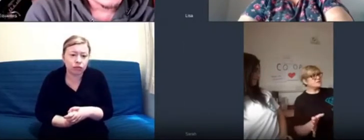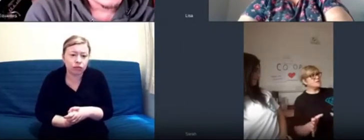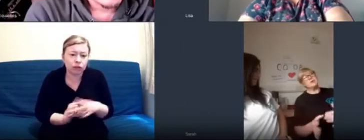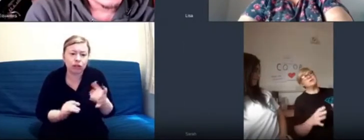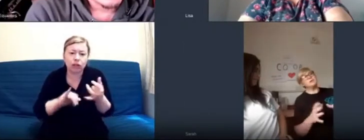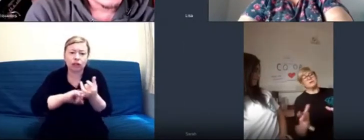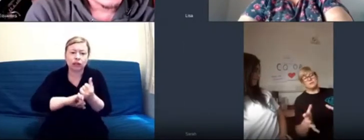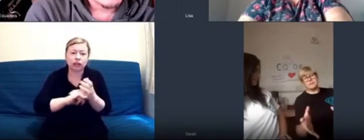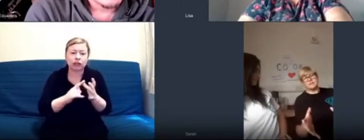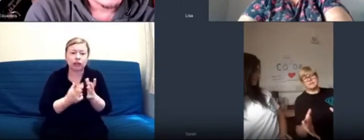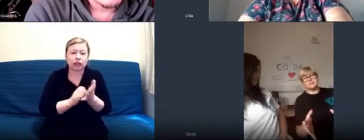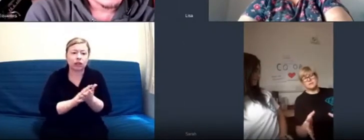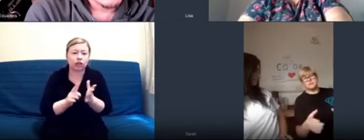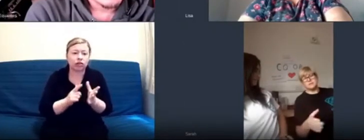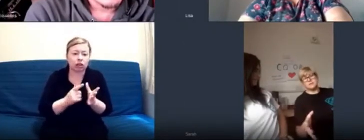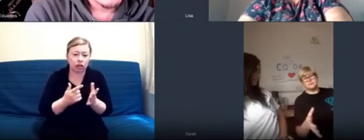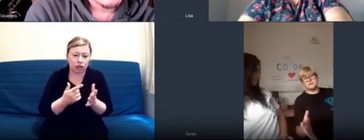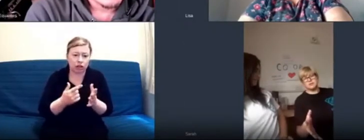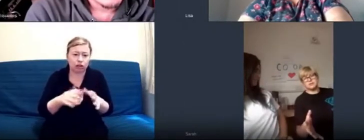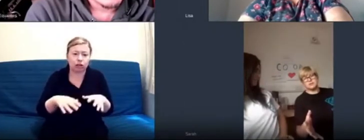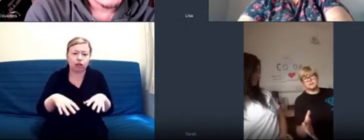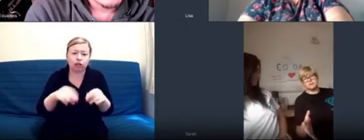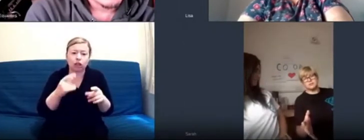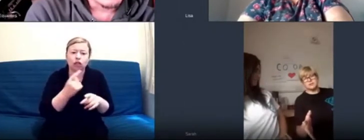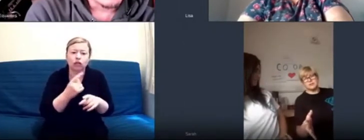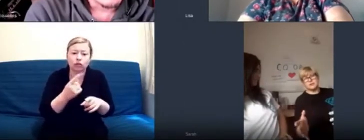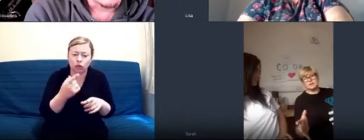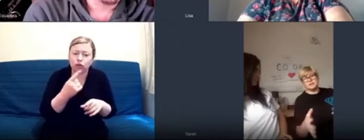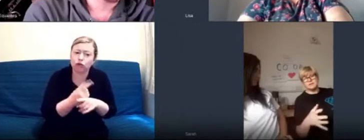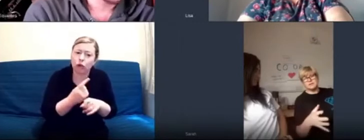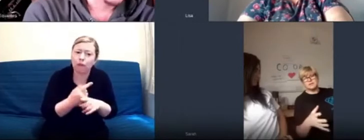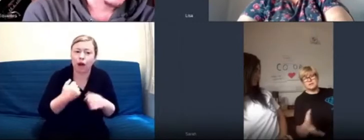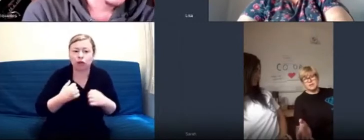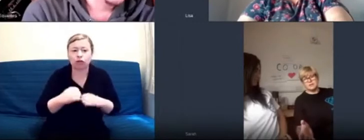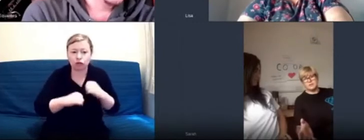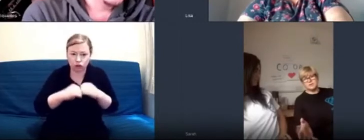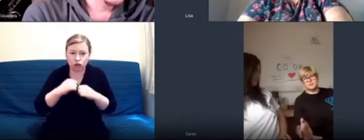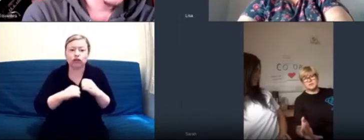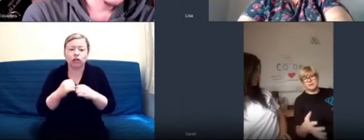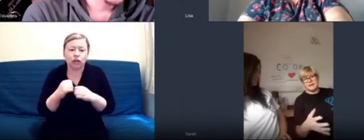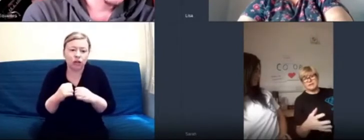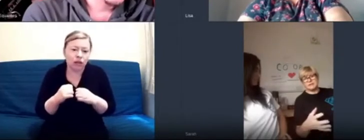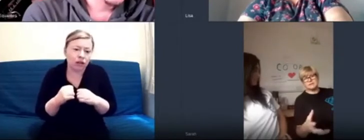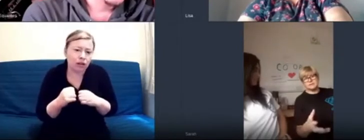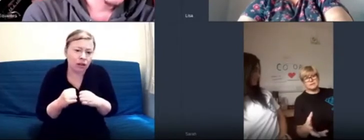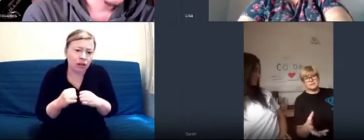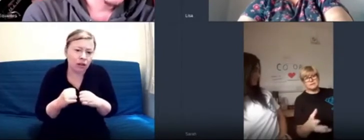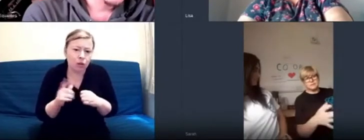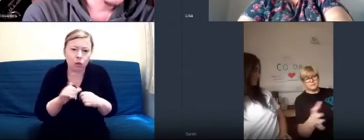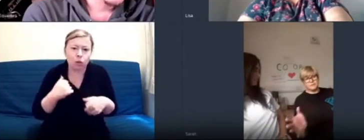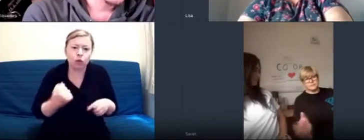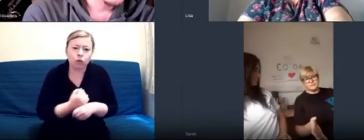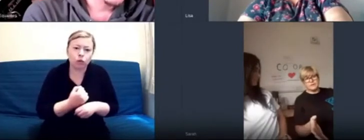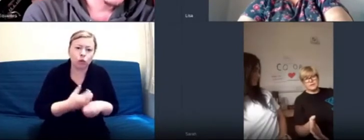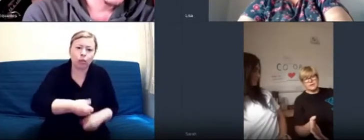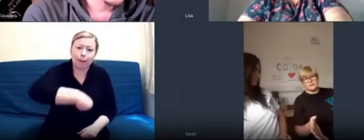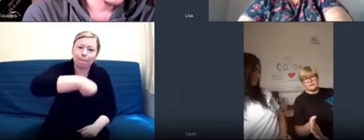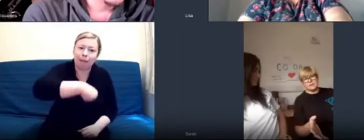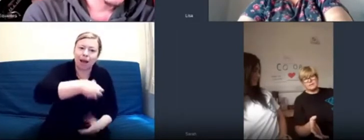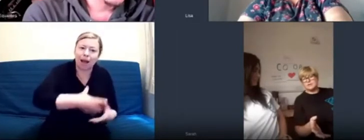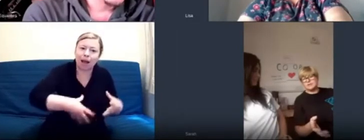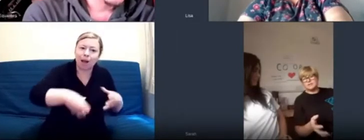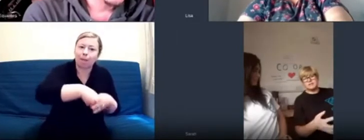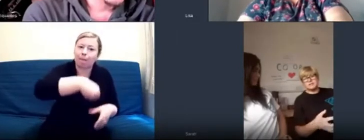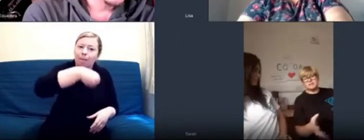had started to talk about when you'd asked about what's the sort of structure, you know, like we do the bags for, you